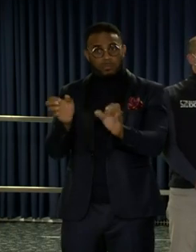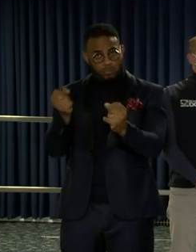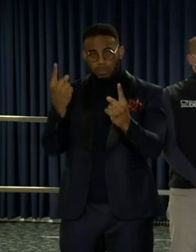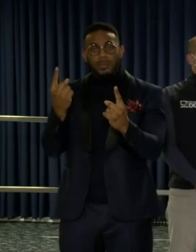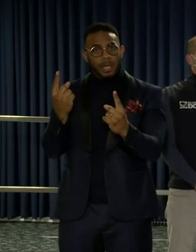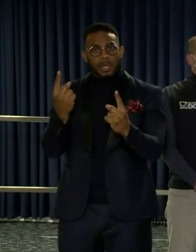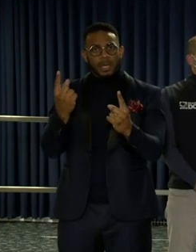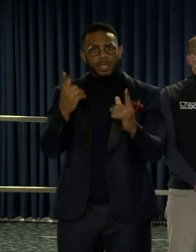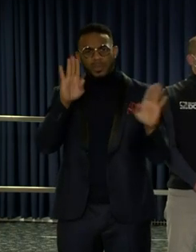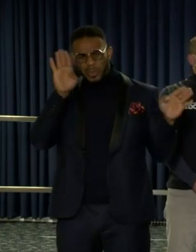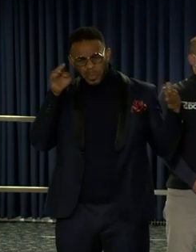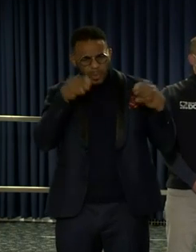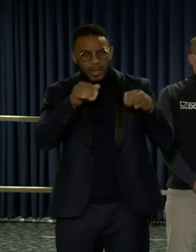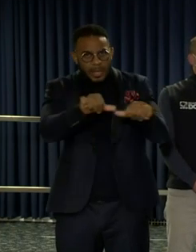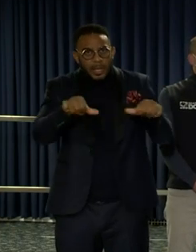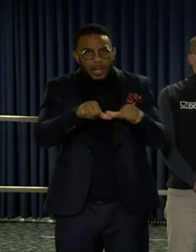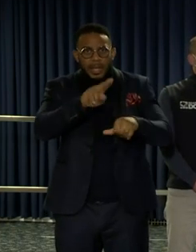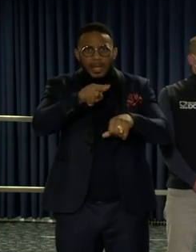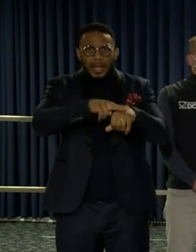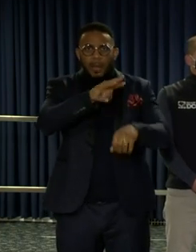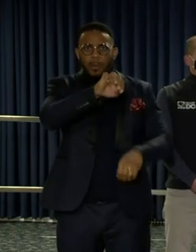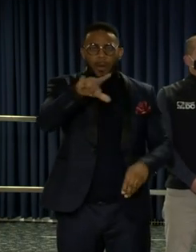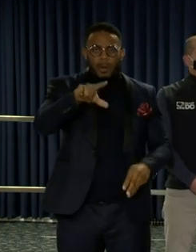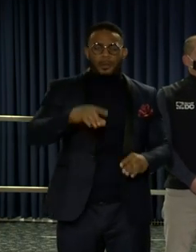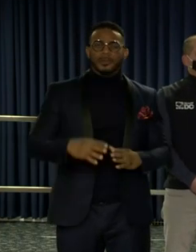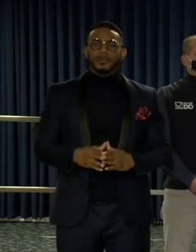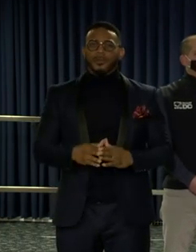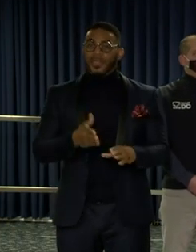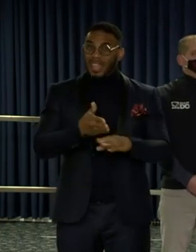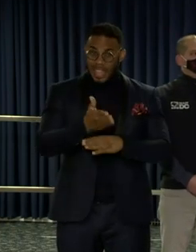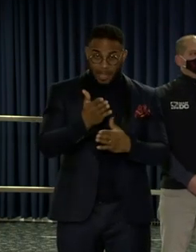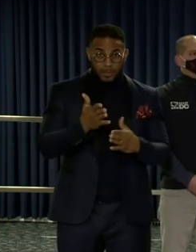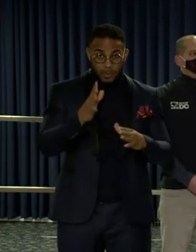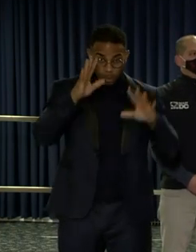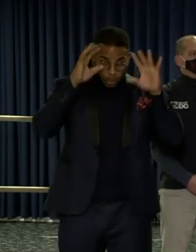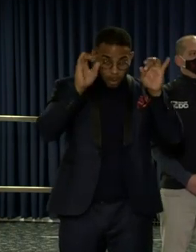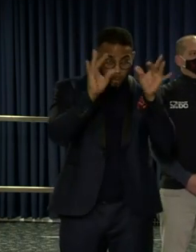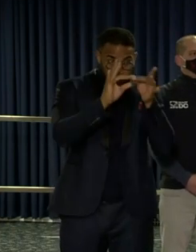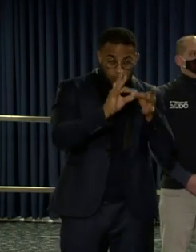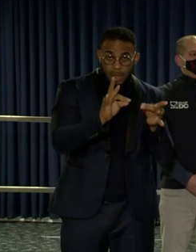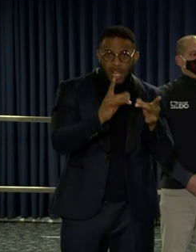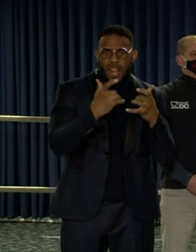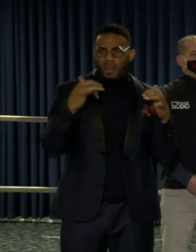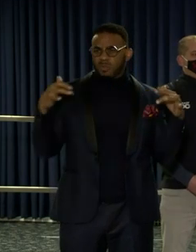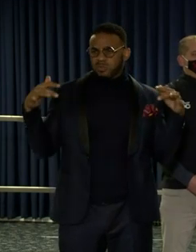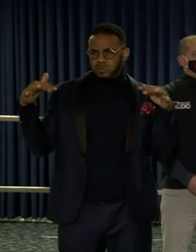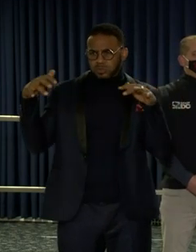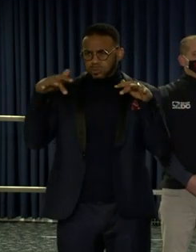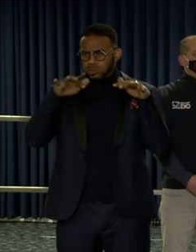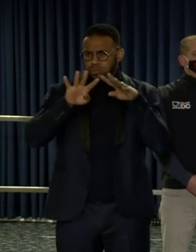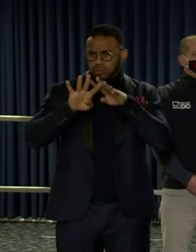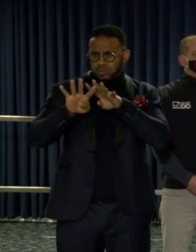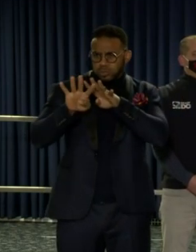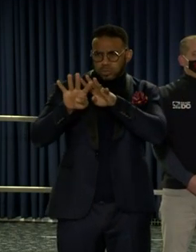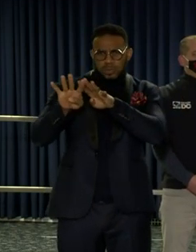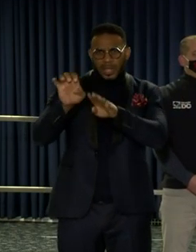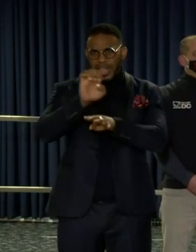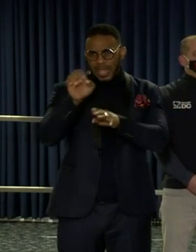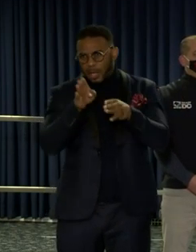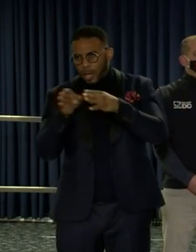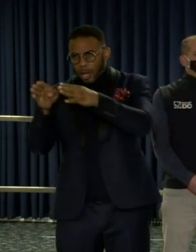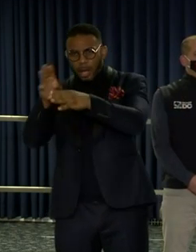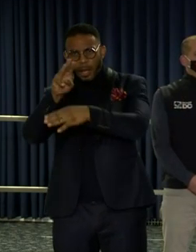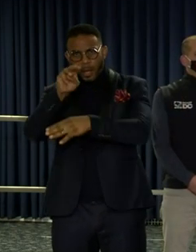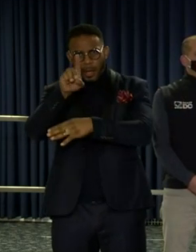largely concentrated in the area of the National Mall. Following the President's remarks, a large crowd began to march eastbound on Madison